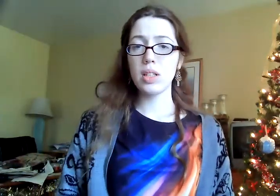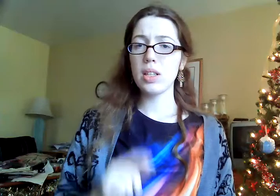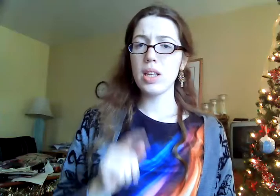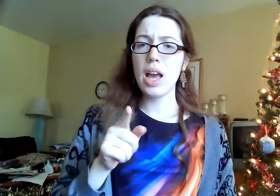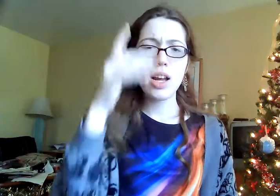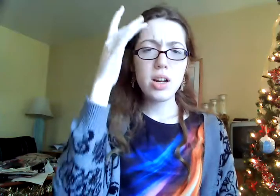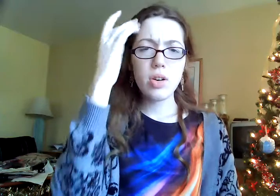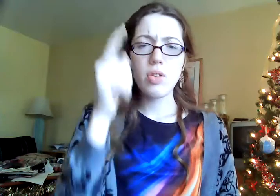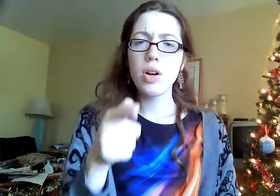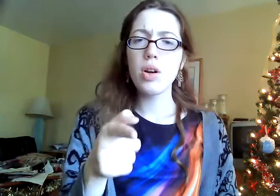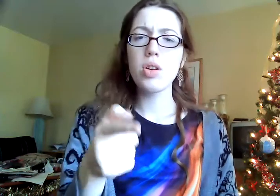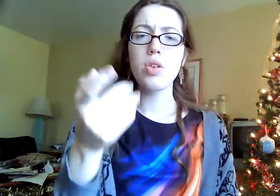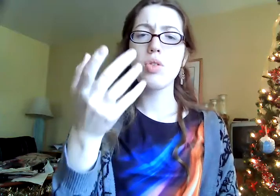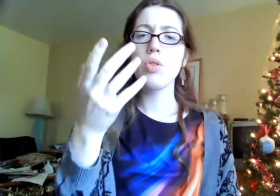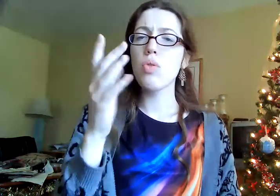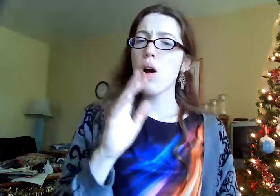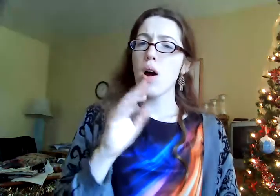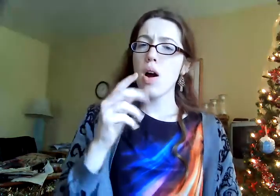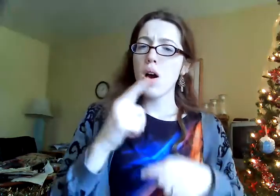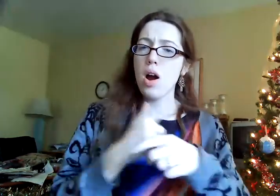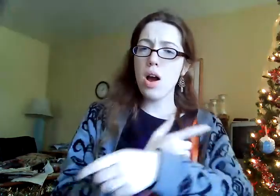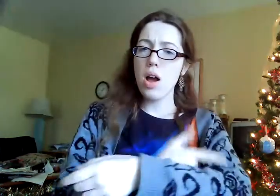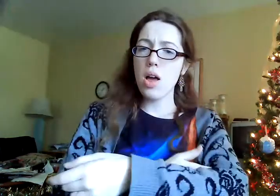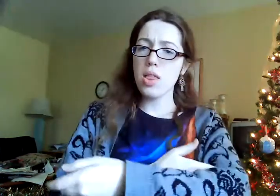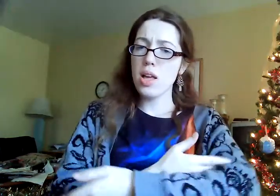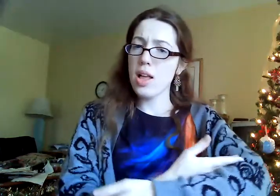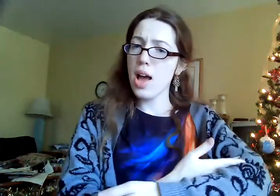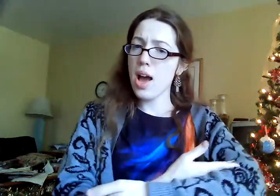They knew you were the Lamb.